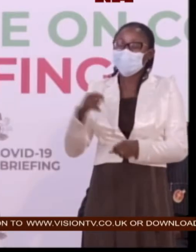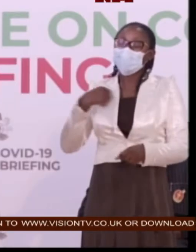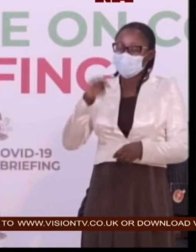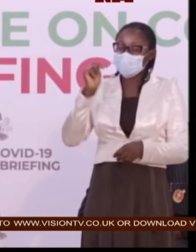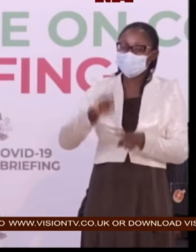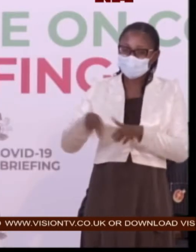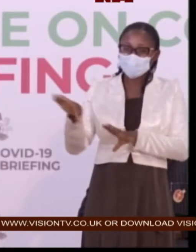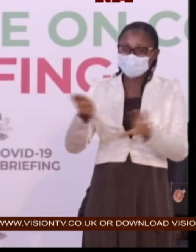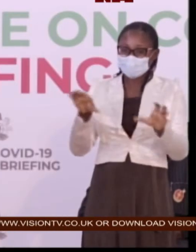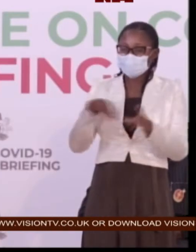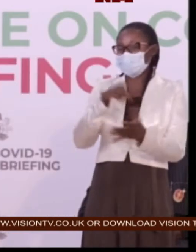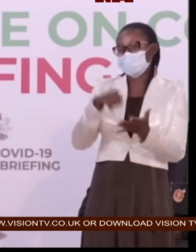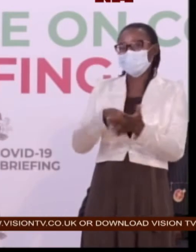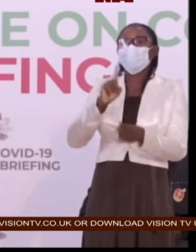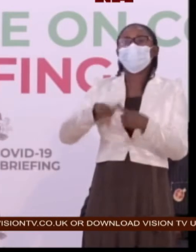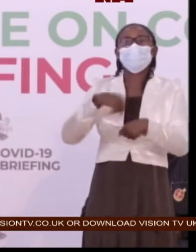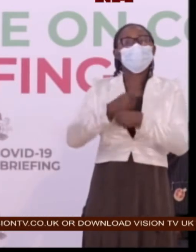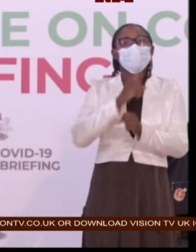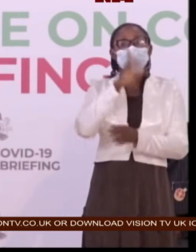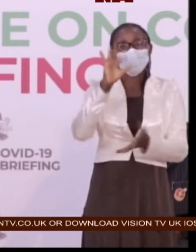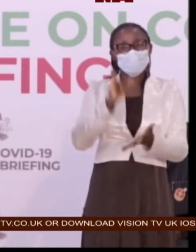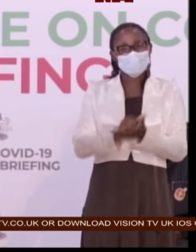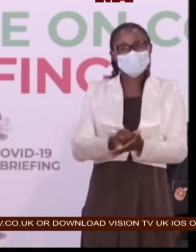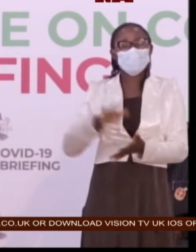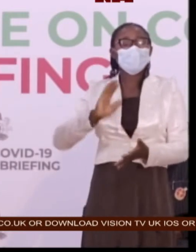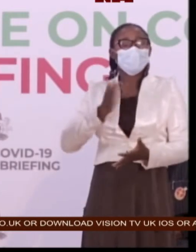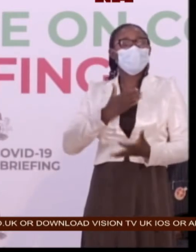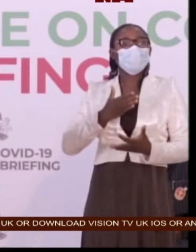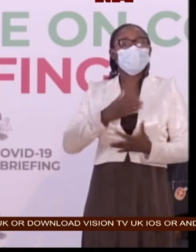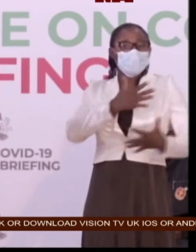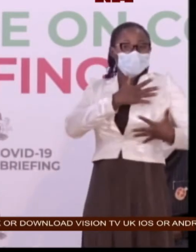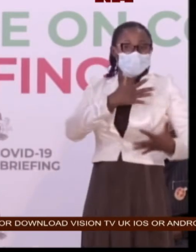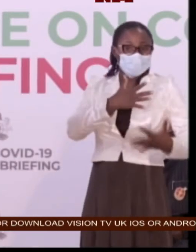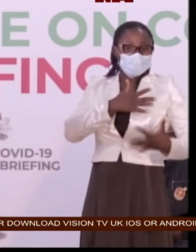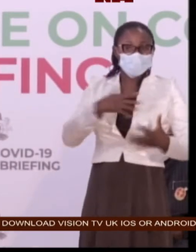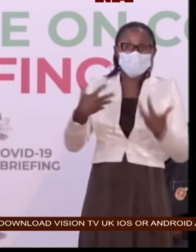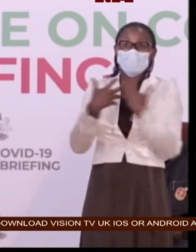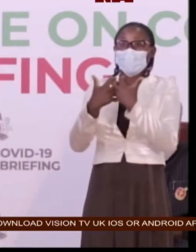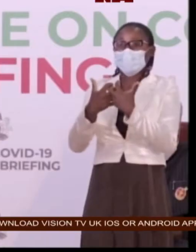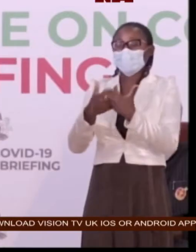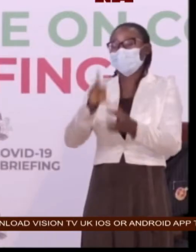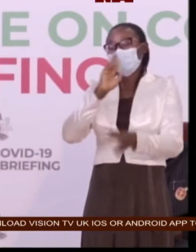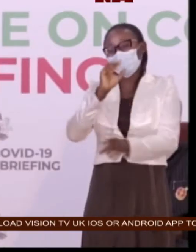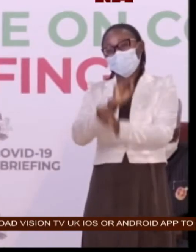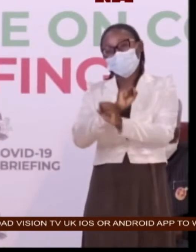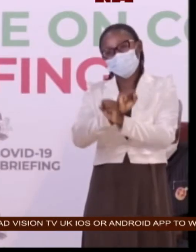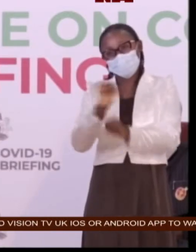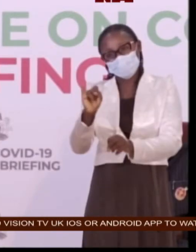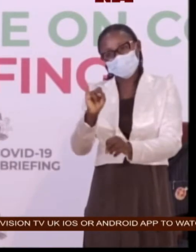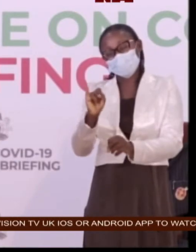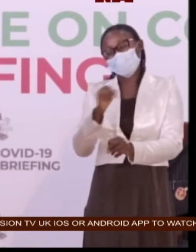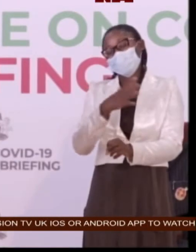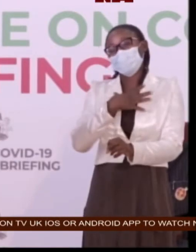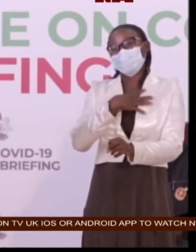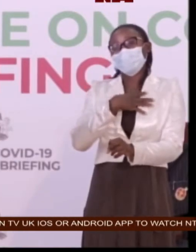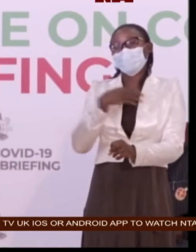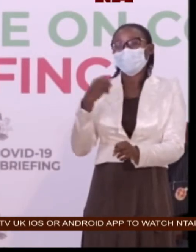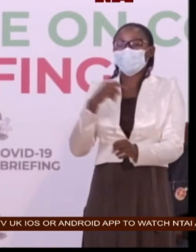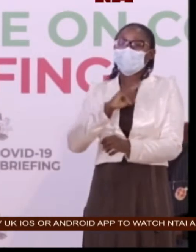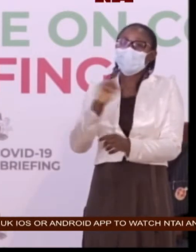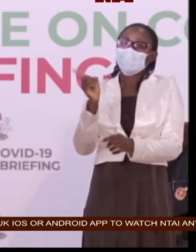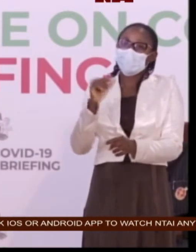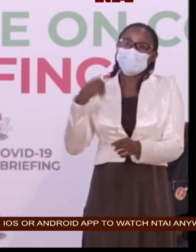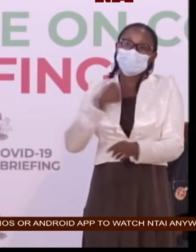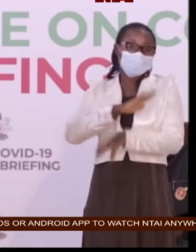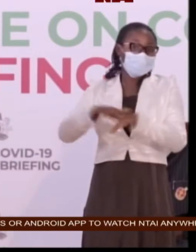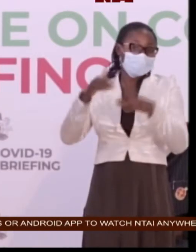place. That is ensuring that the oxygen plants are functional, and where they do not exist,